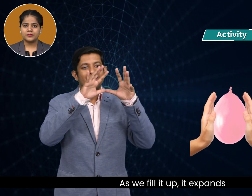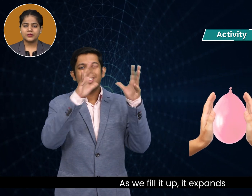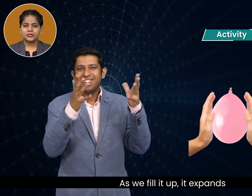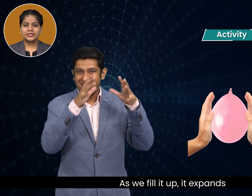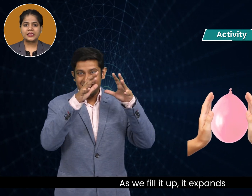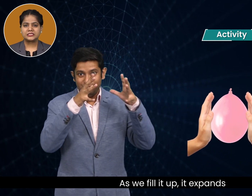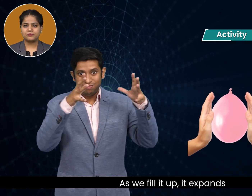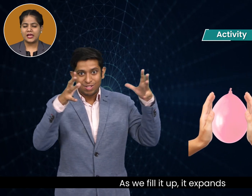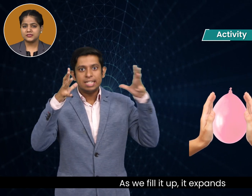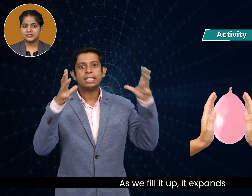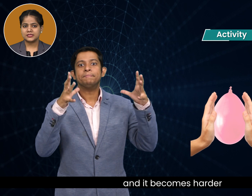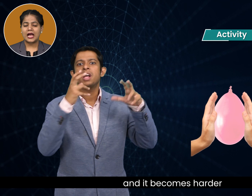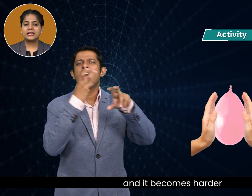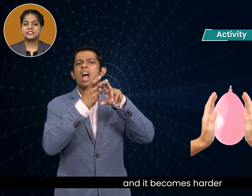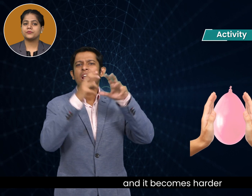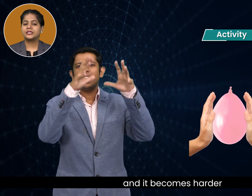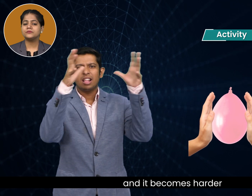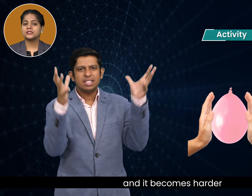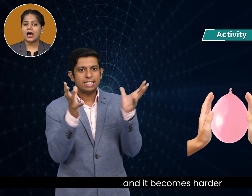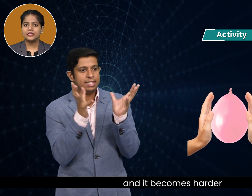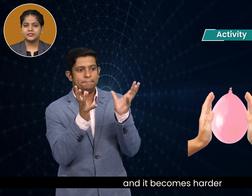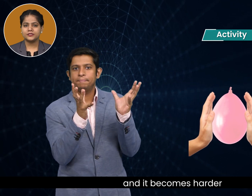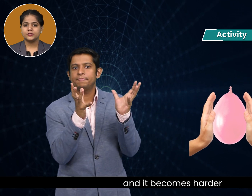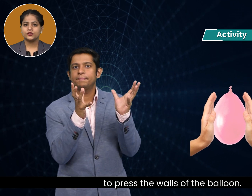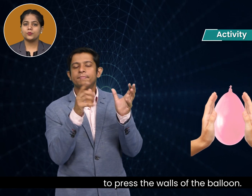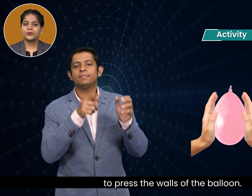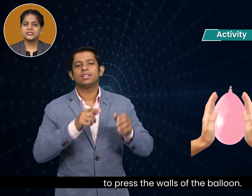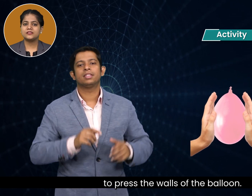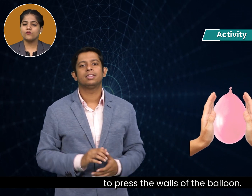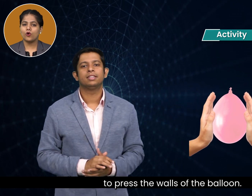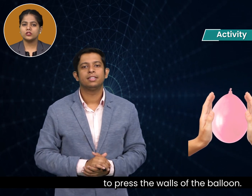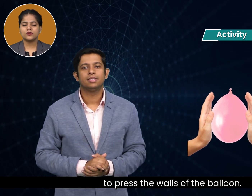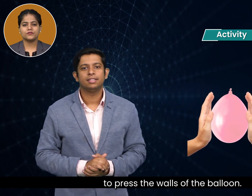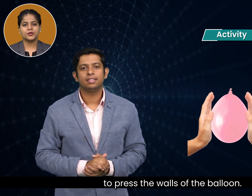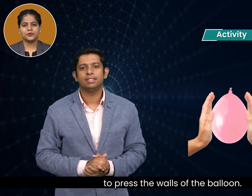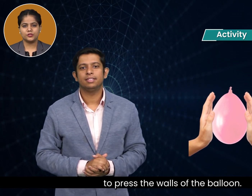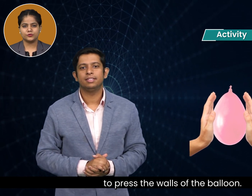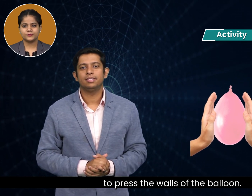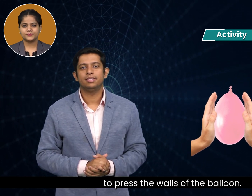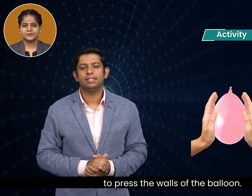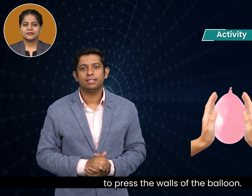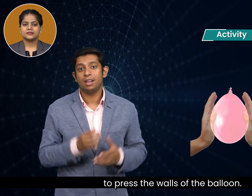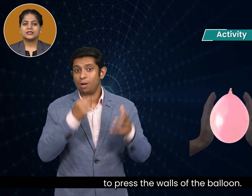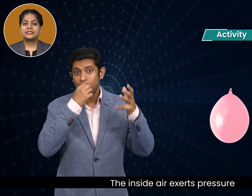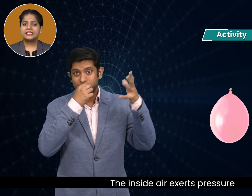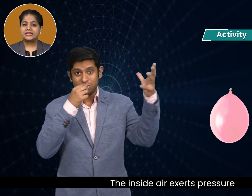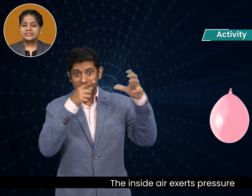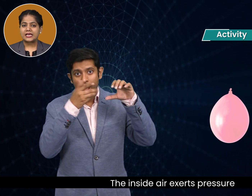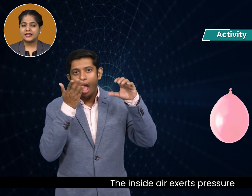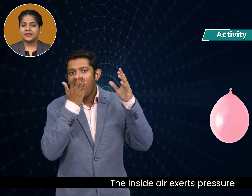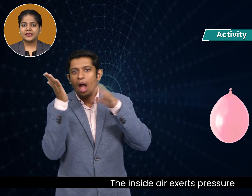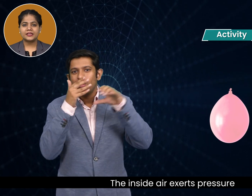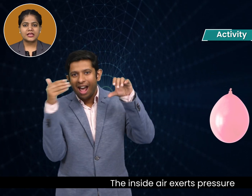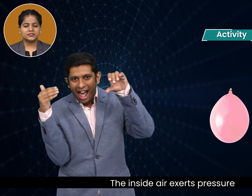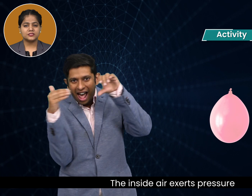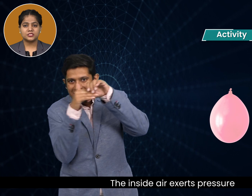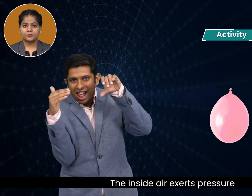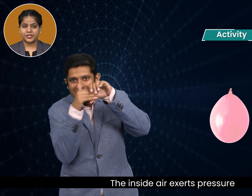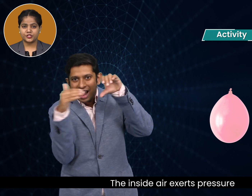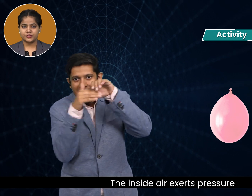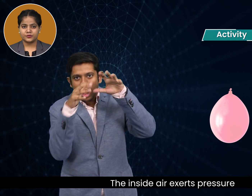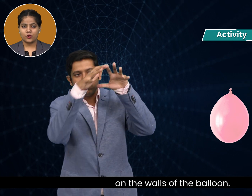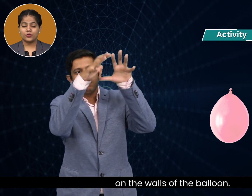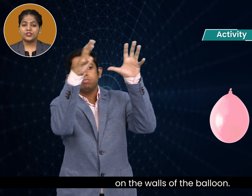up, it expands and it becomes harder to press the walls of the balloon. The inside air